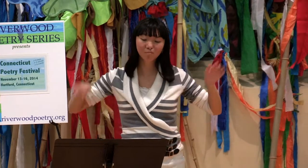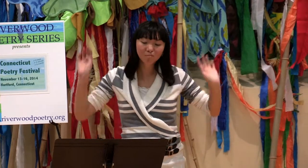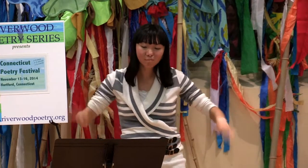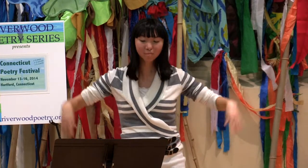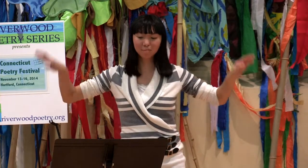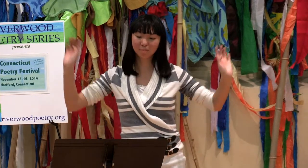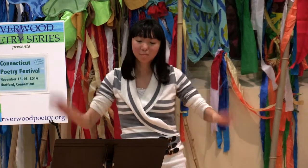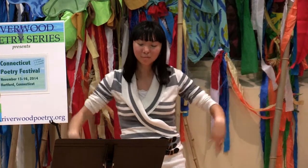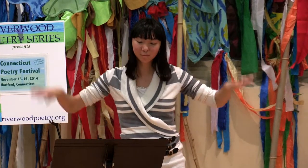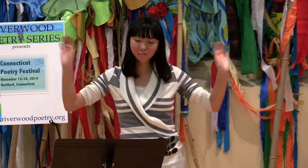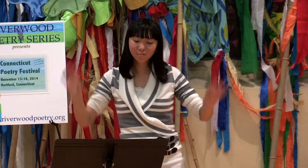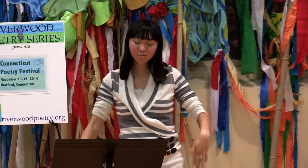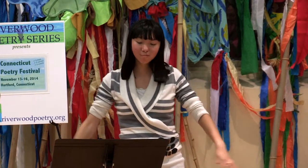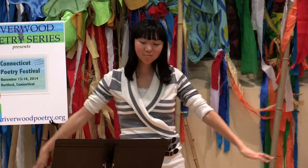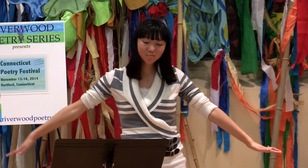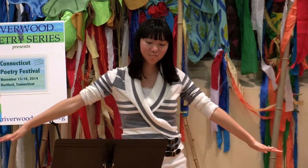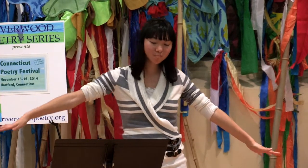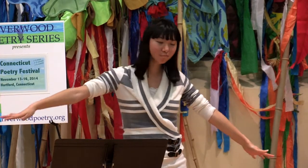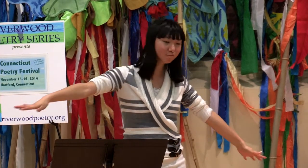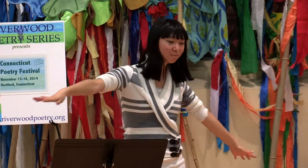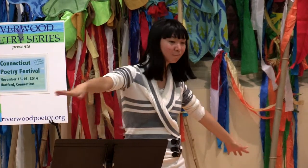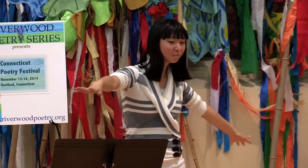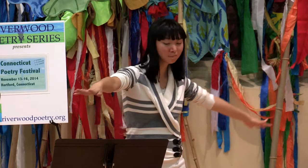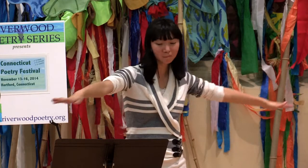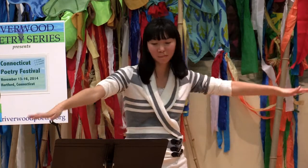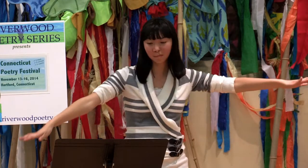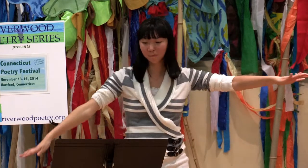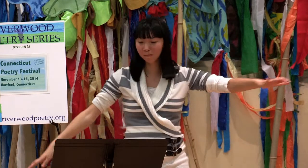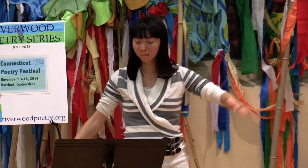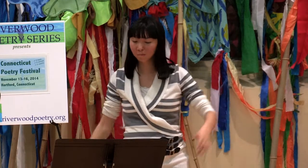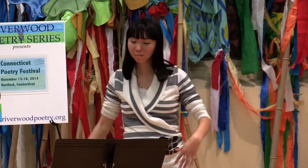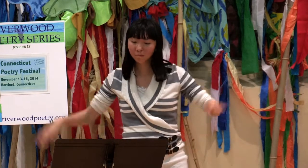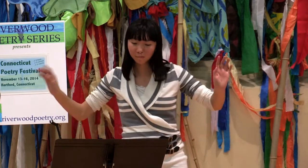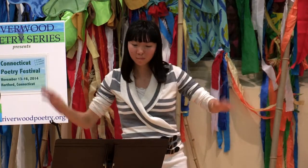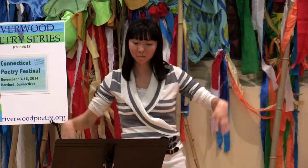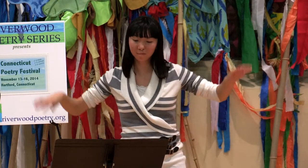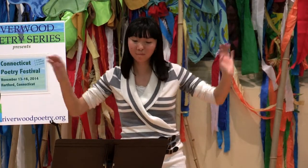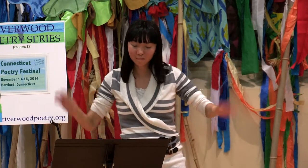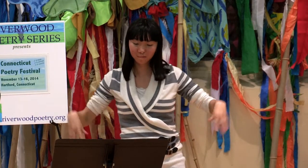Eagle, beautiful eagle, soaring through the sky,